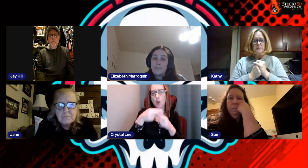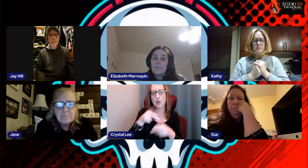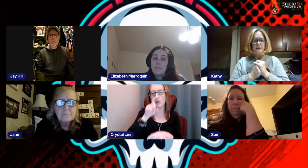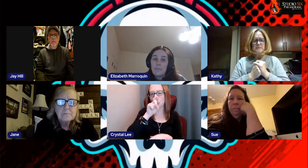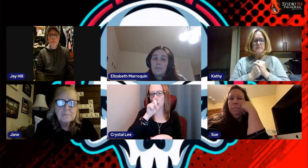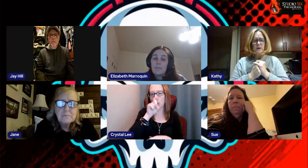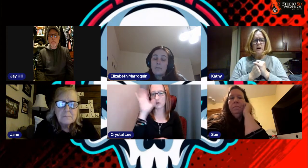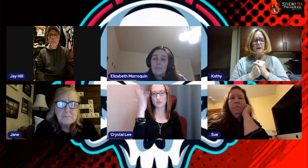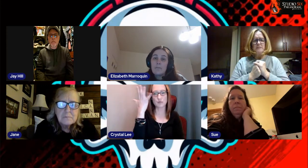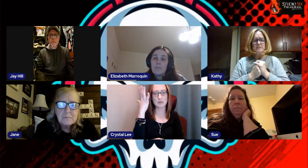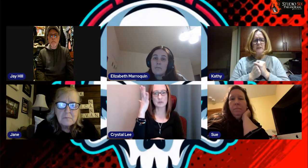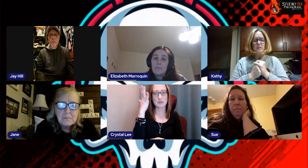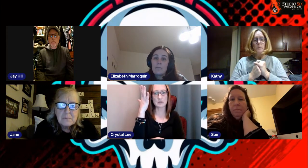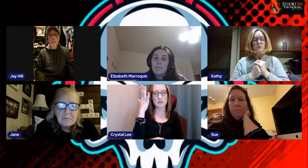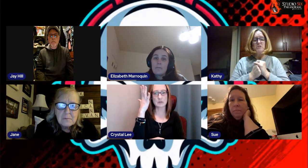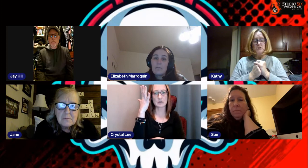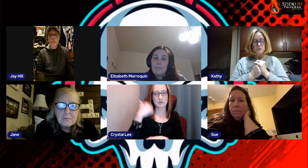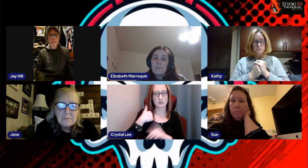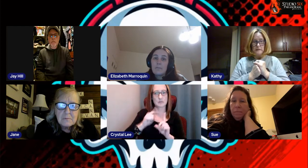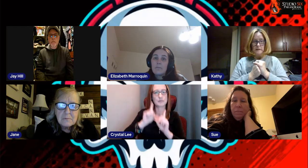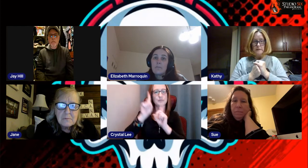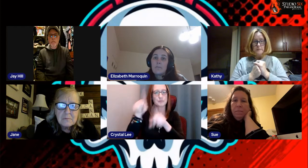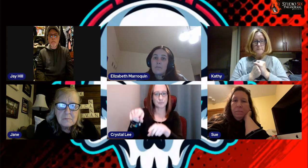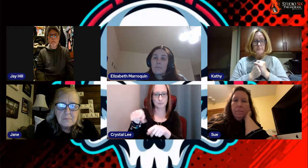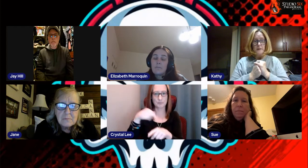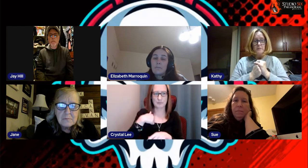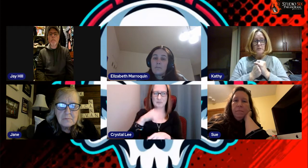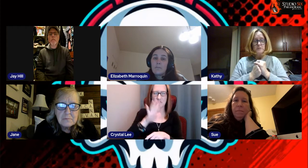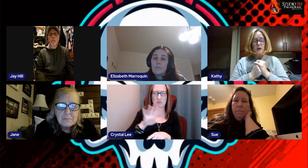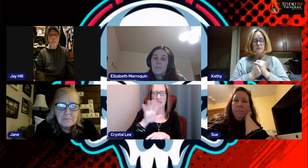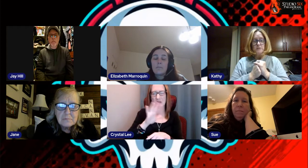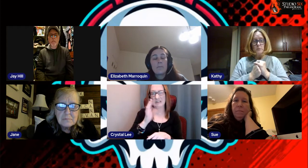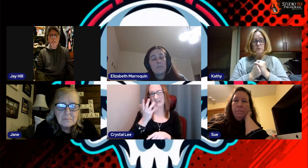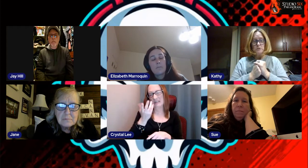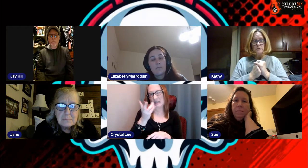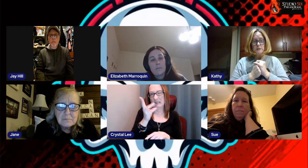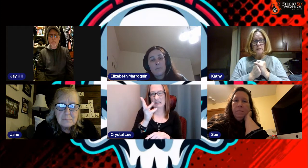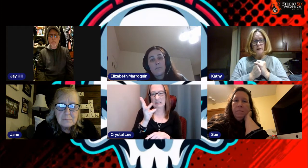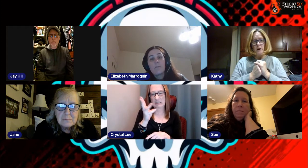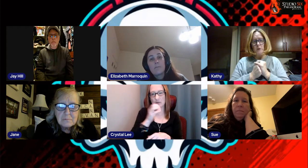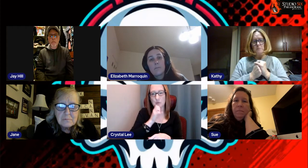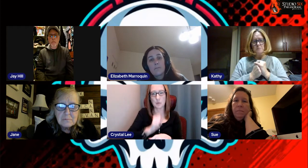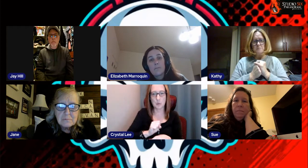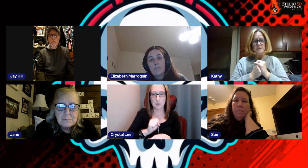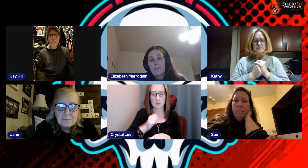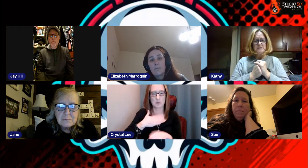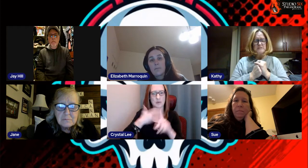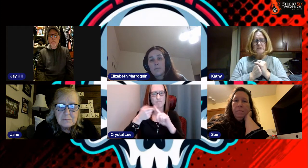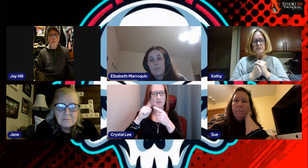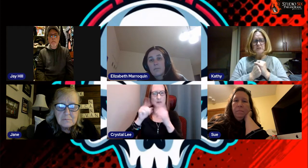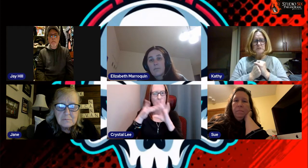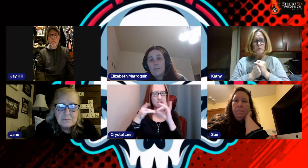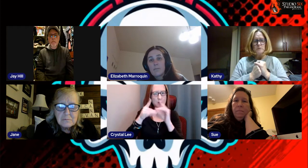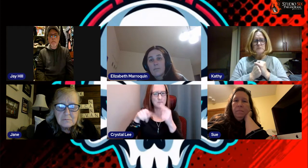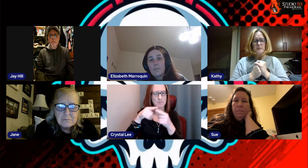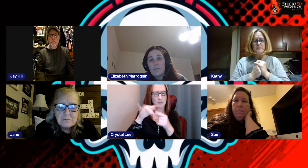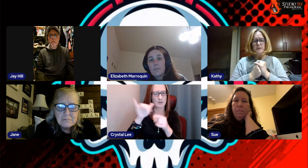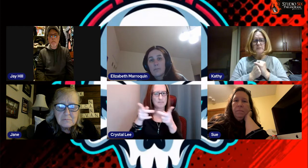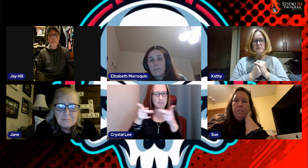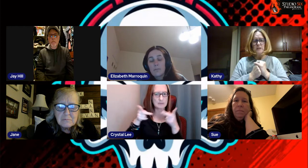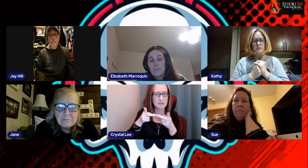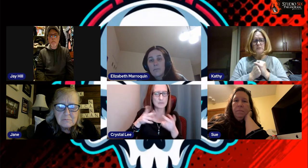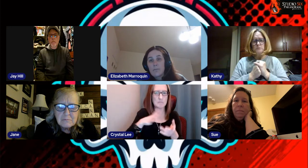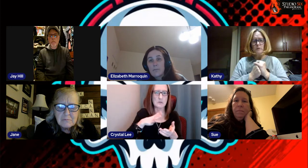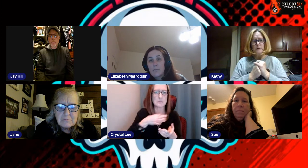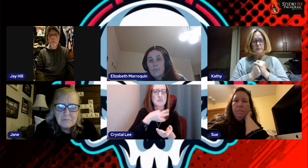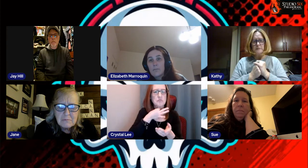Mm-hmm. There's a place called the Witch Tree. That she gone to the Witch Tree about 16 years old. A friend